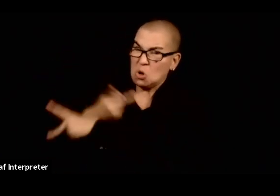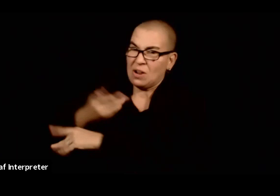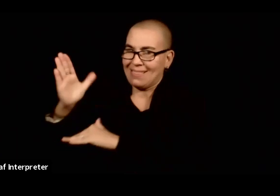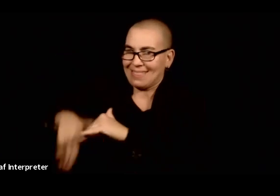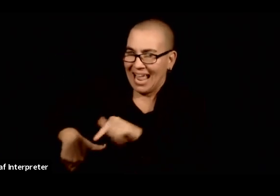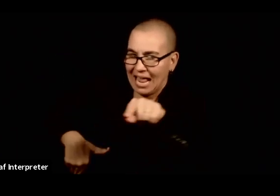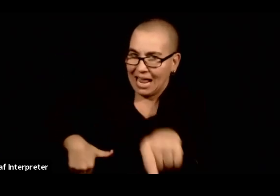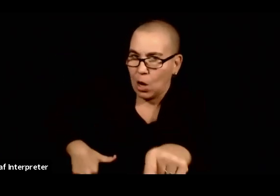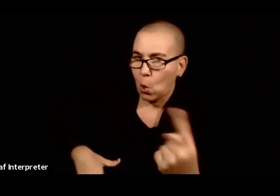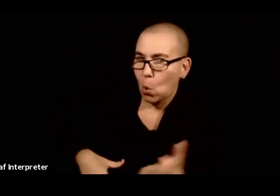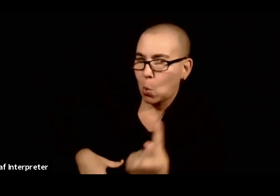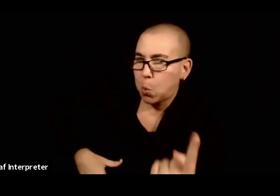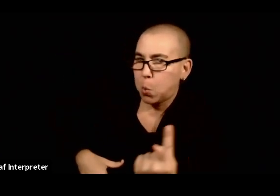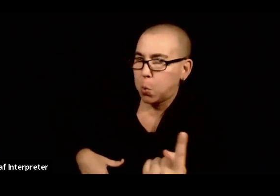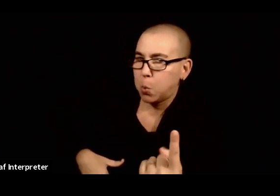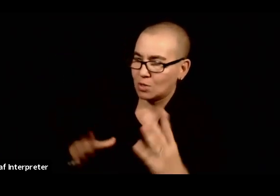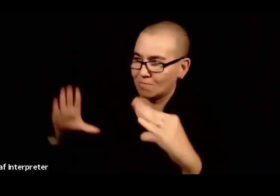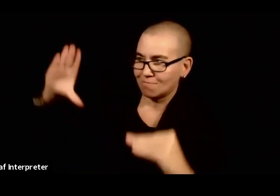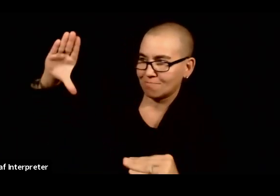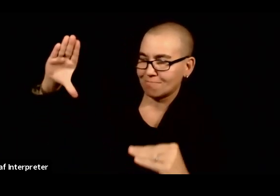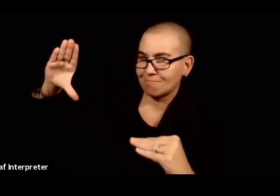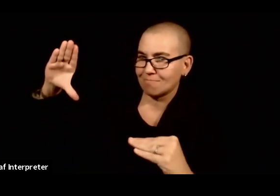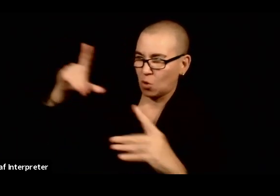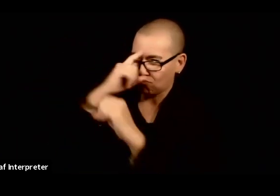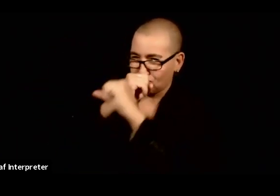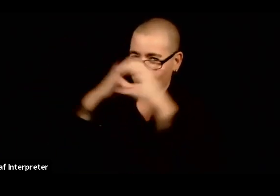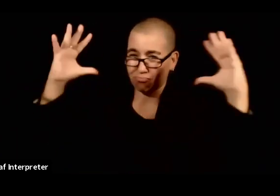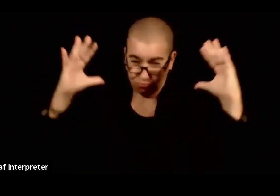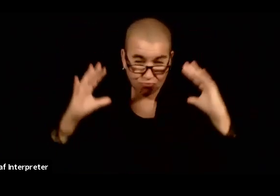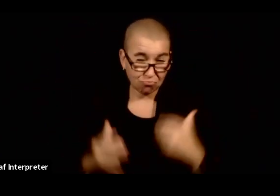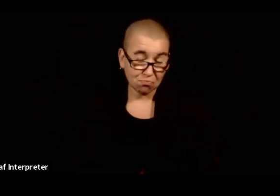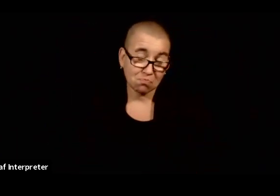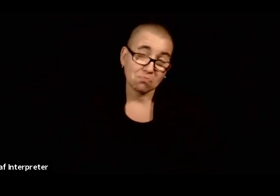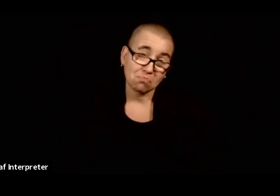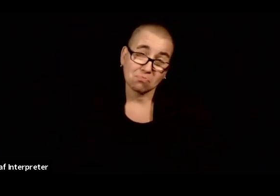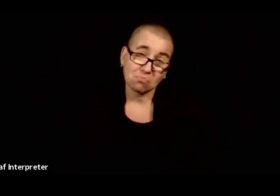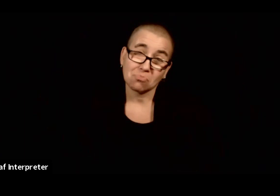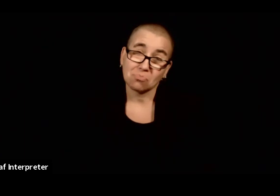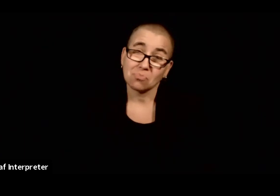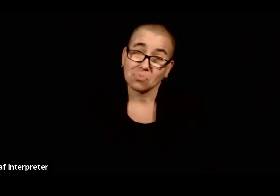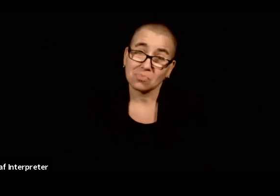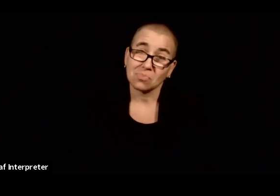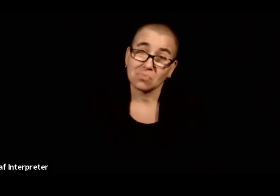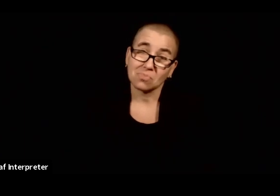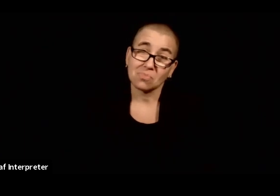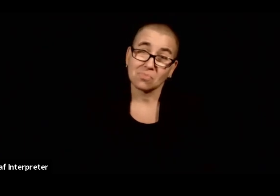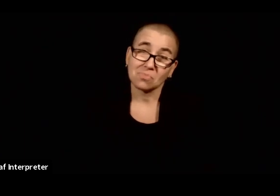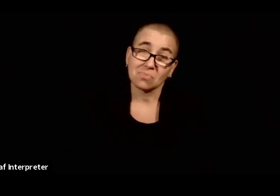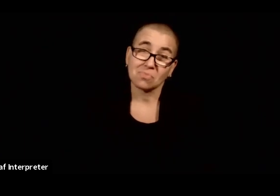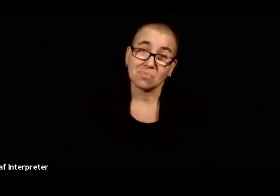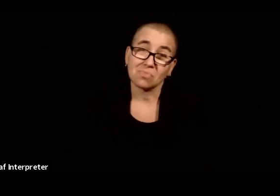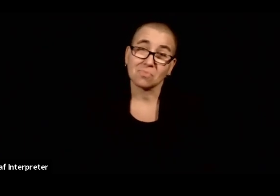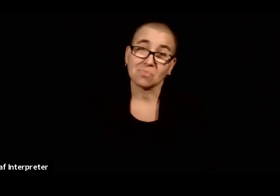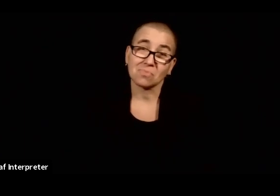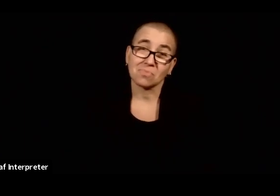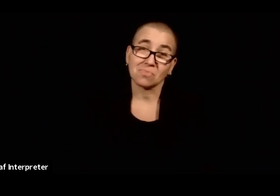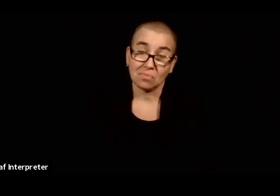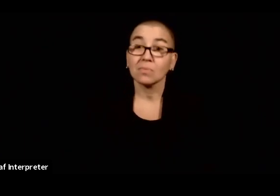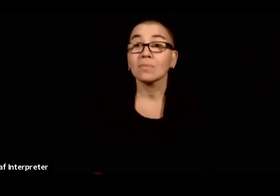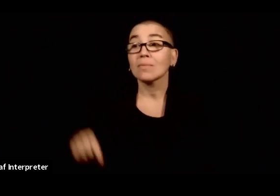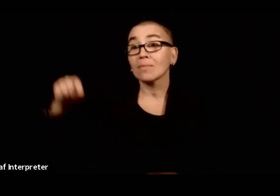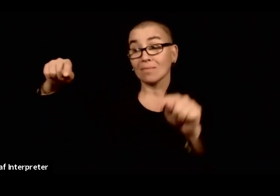In addition to supporting residents' vital connections with family and friends, safely allowing visits can help identify